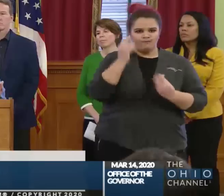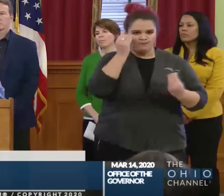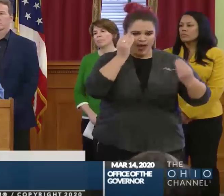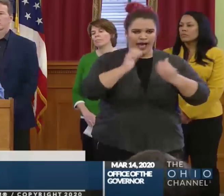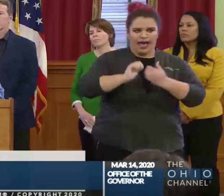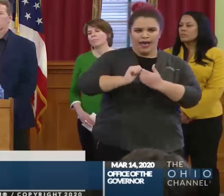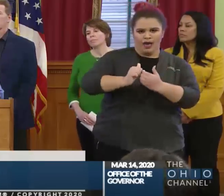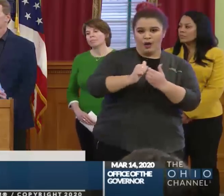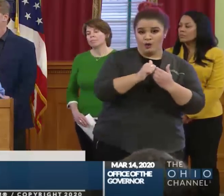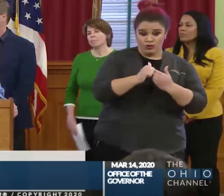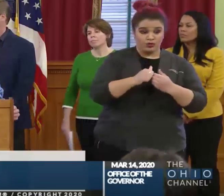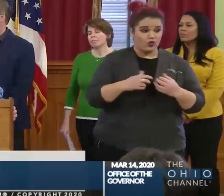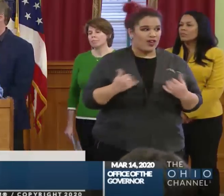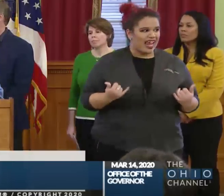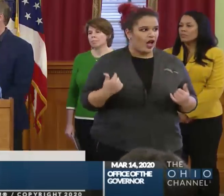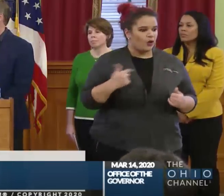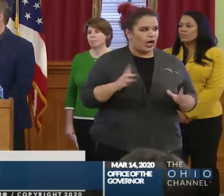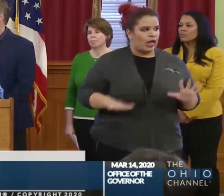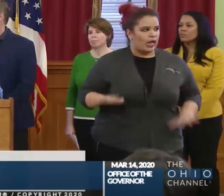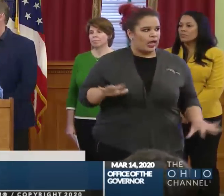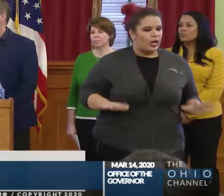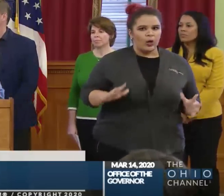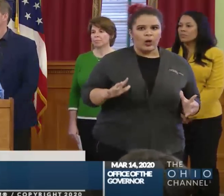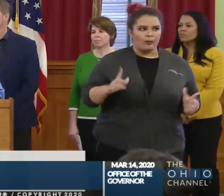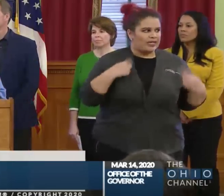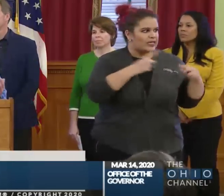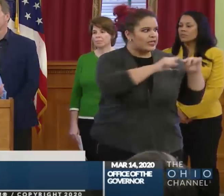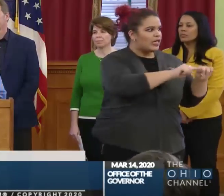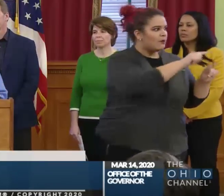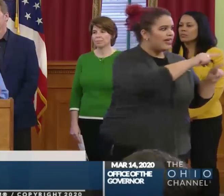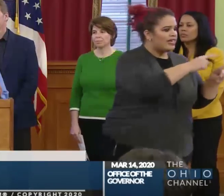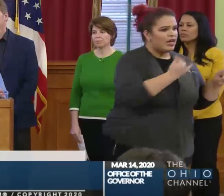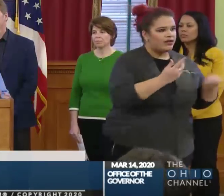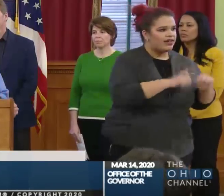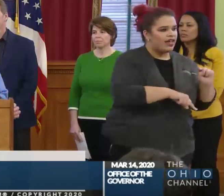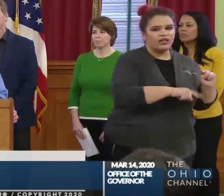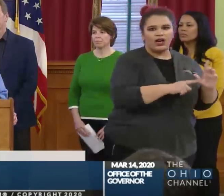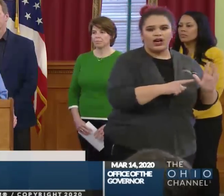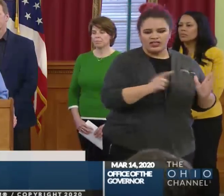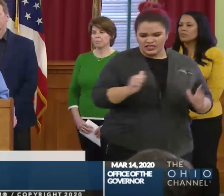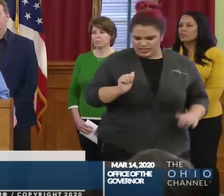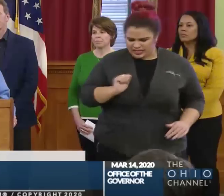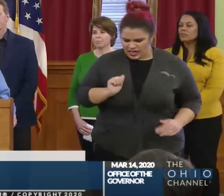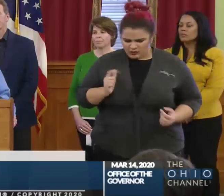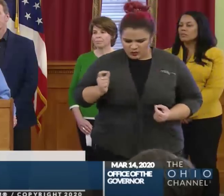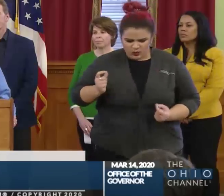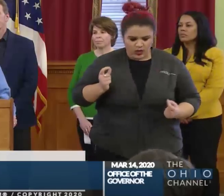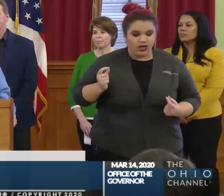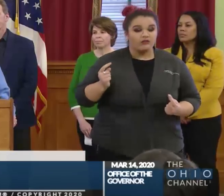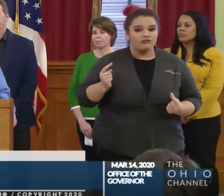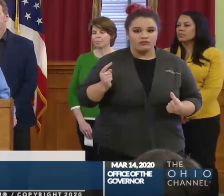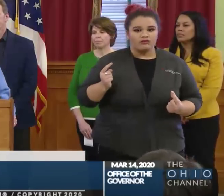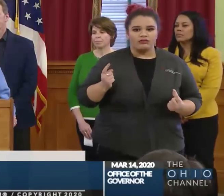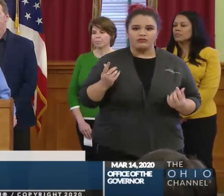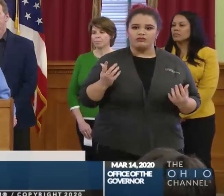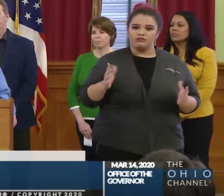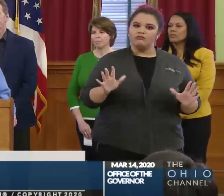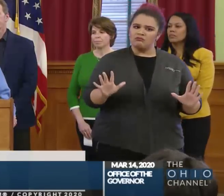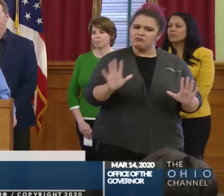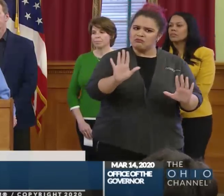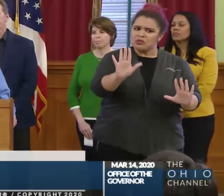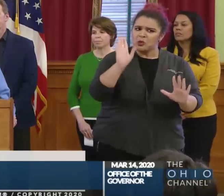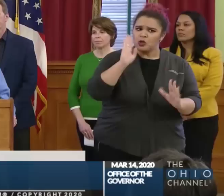we're scrambling now, and look, it's going to work out, but the idea that you know, all this